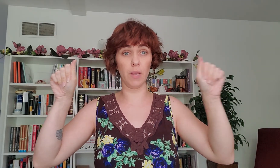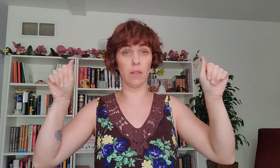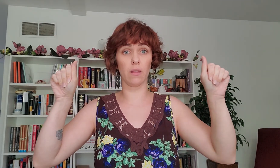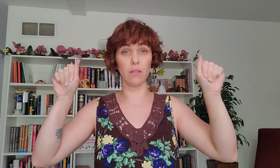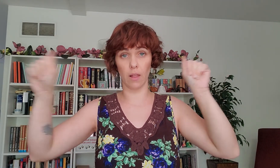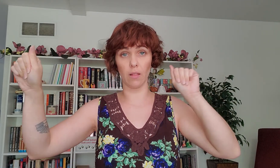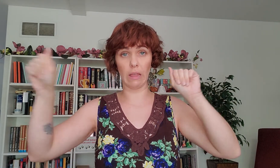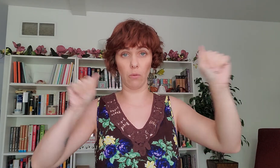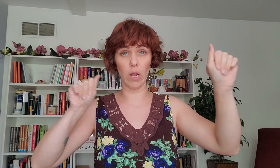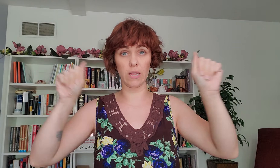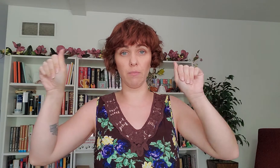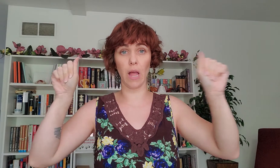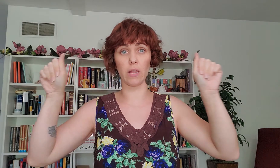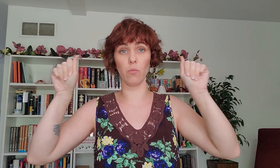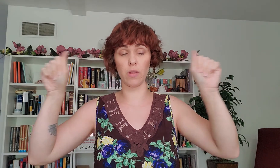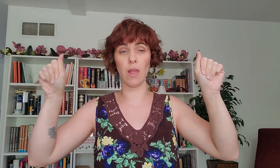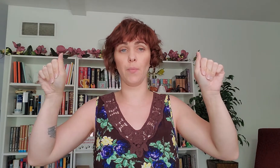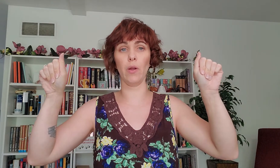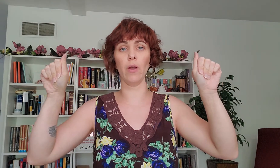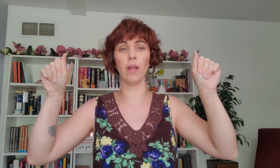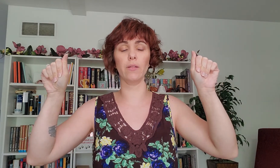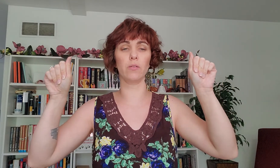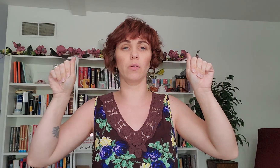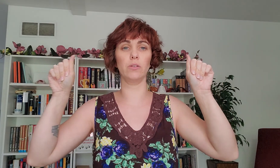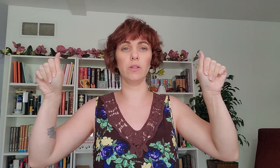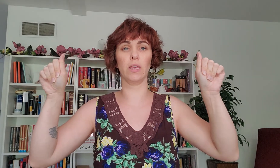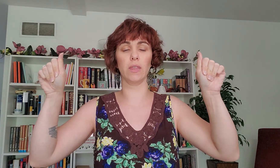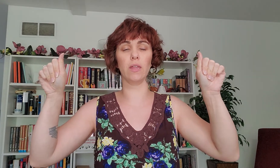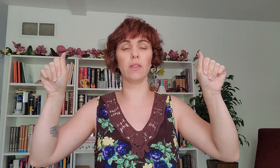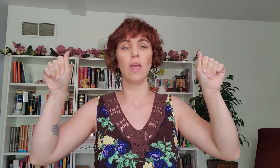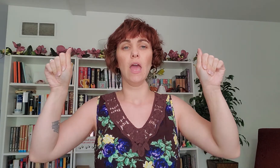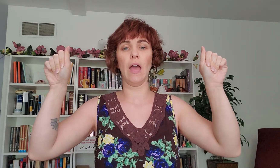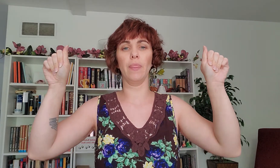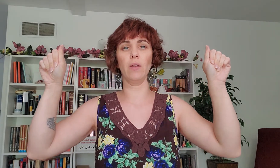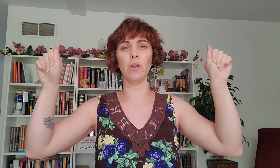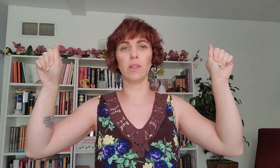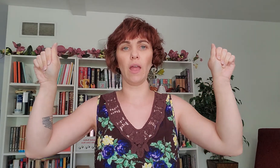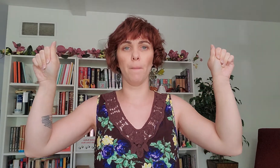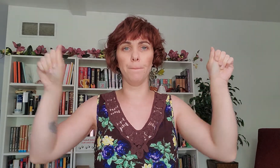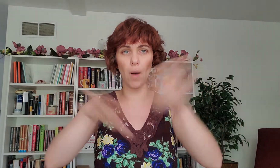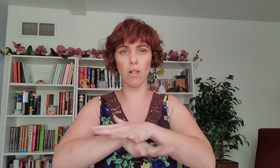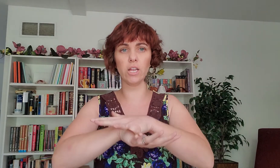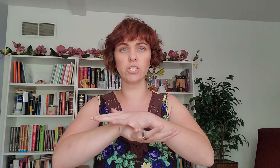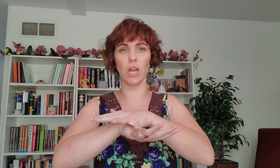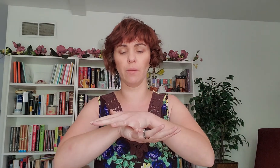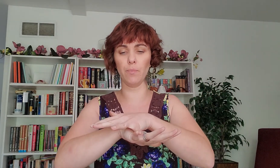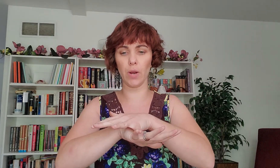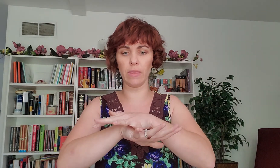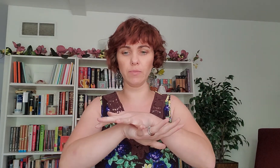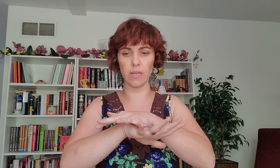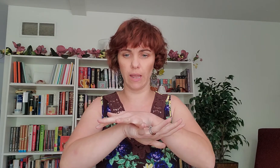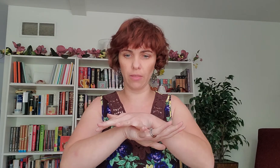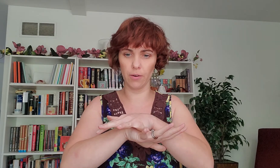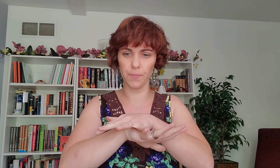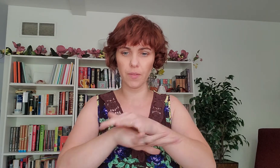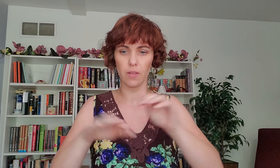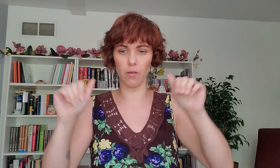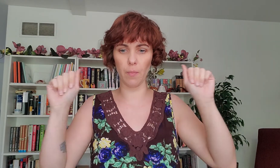means that like whites and blacks were separate, right? So I do like this, and then when it say abolished, I bring them together. So